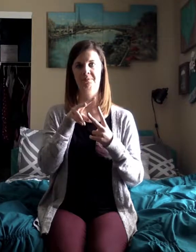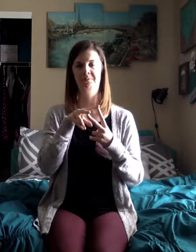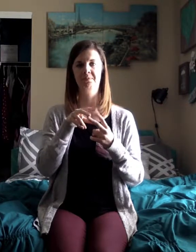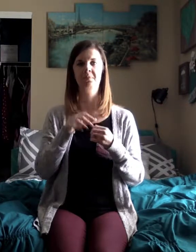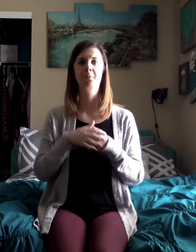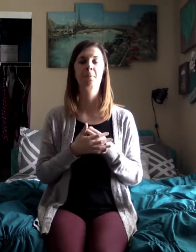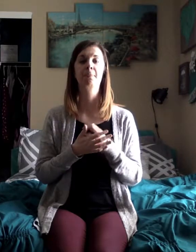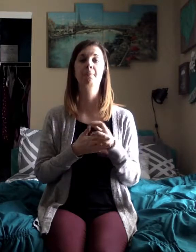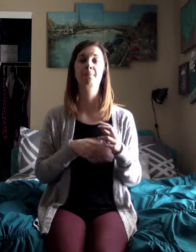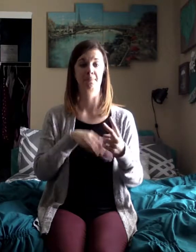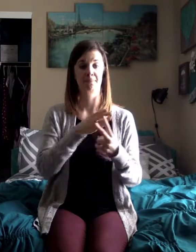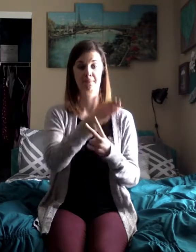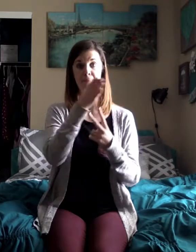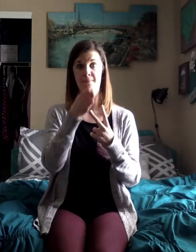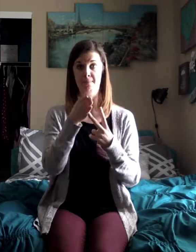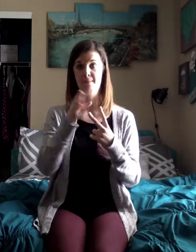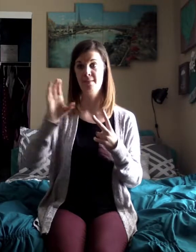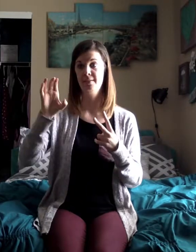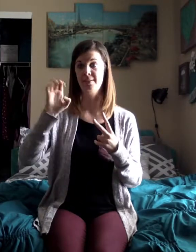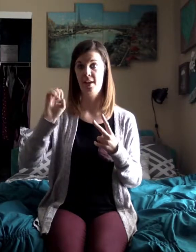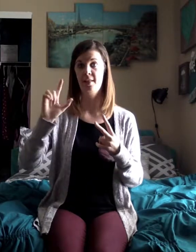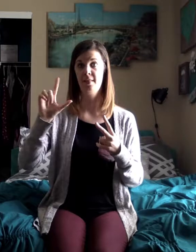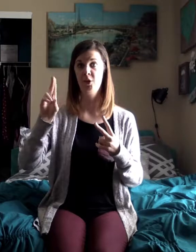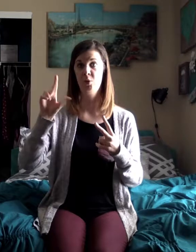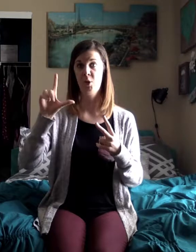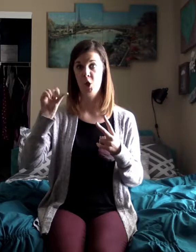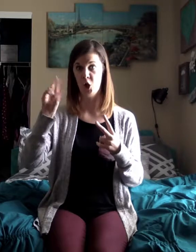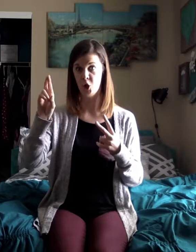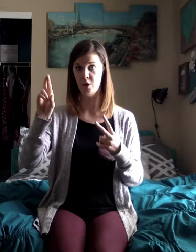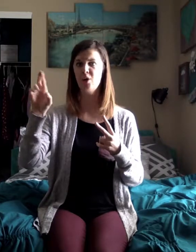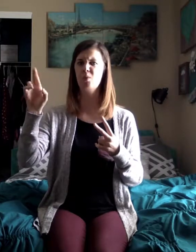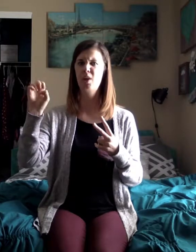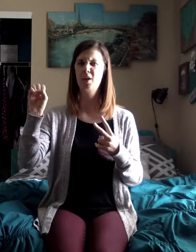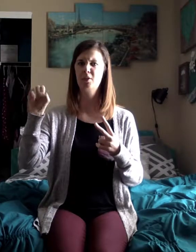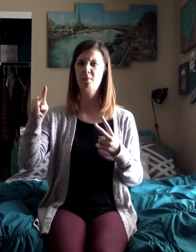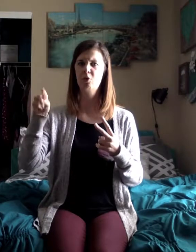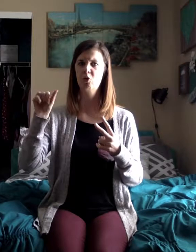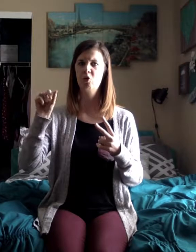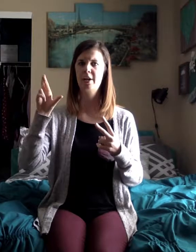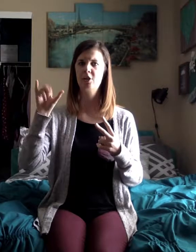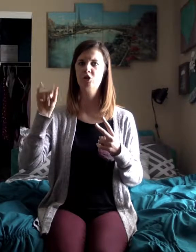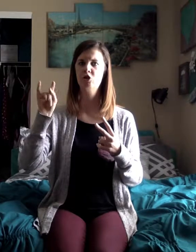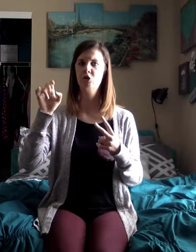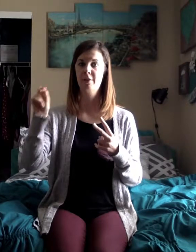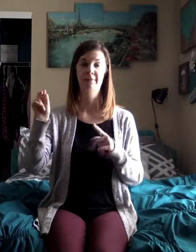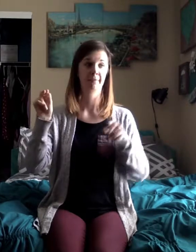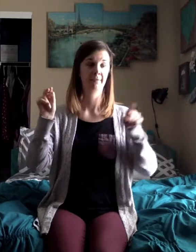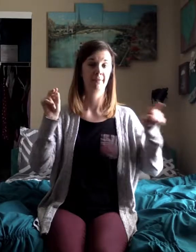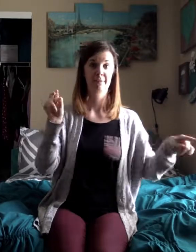So cellular respiration, just like photosynthesis, is a chemical reaction.